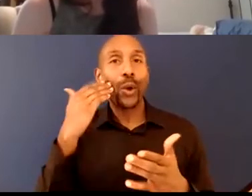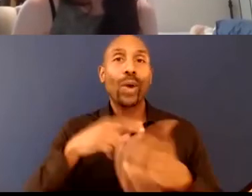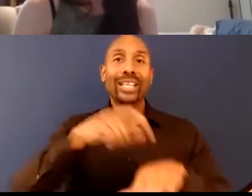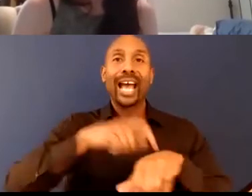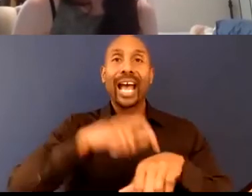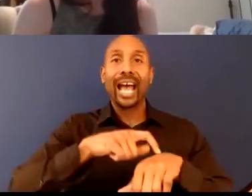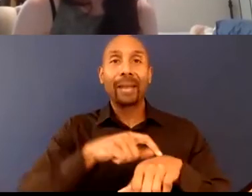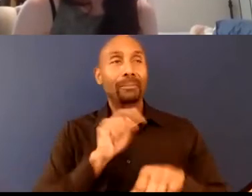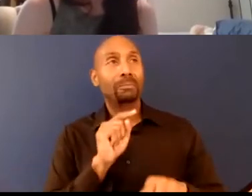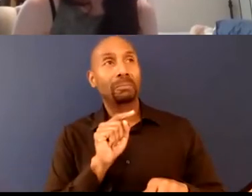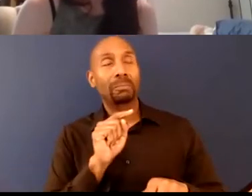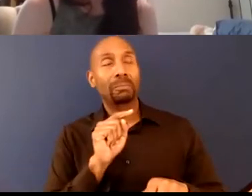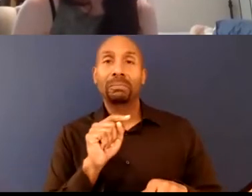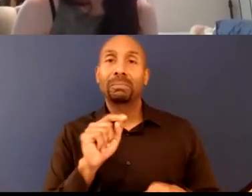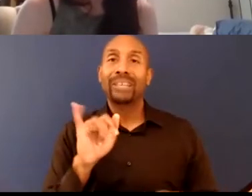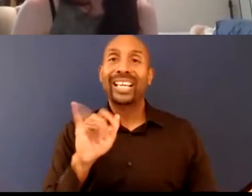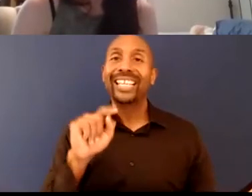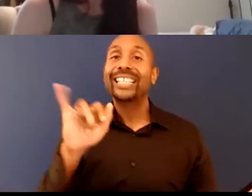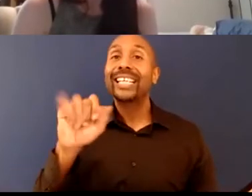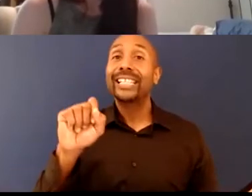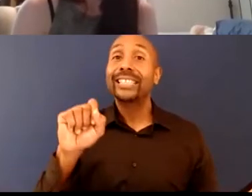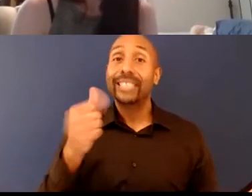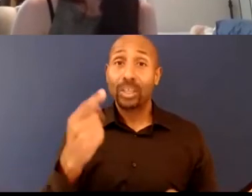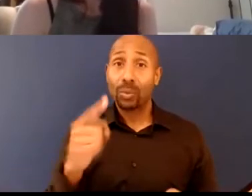Did anyone else write that or something like that?